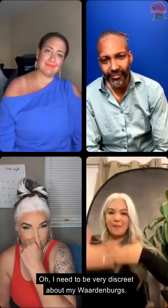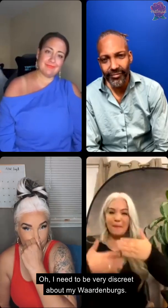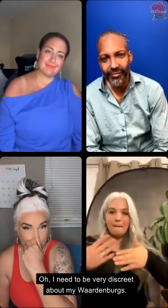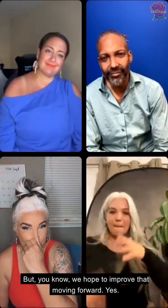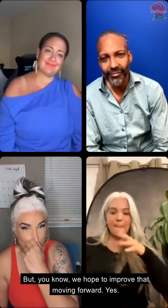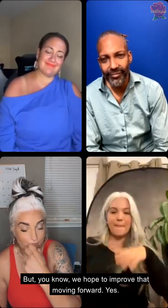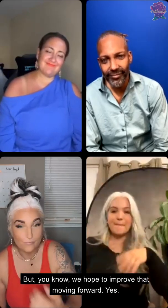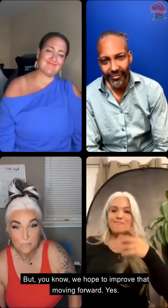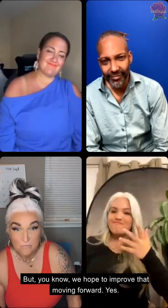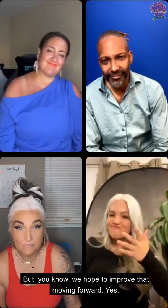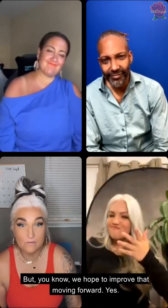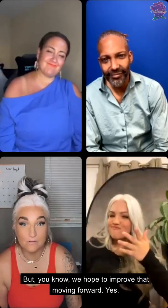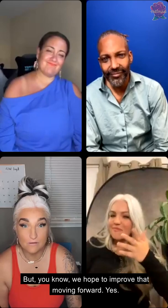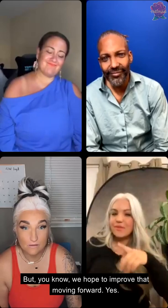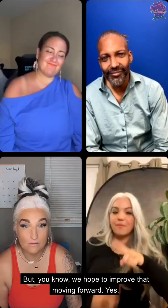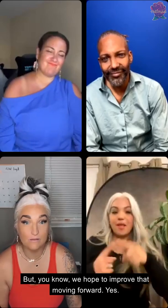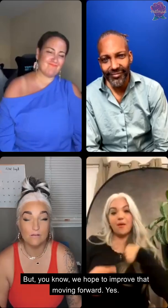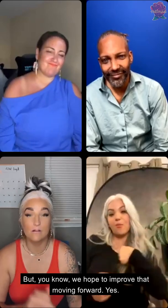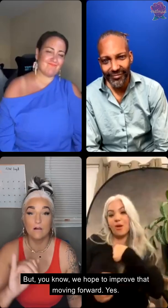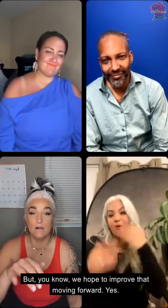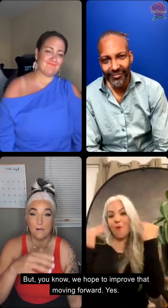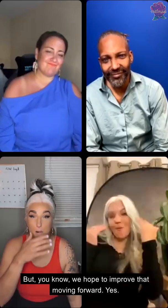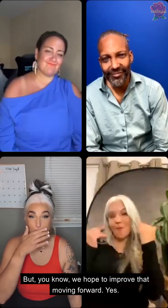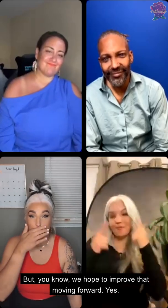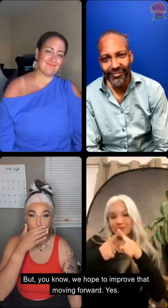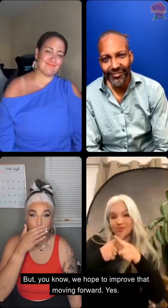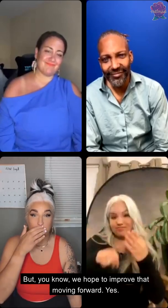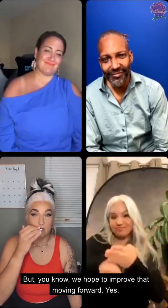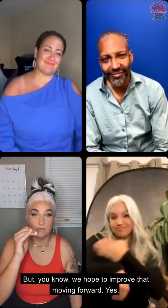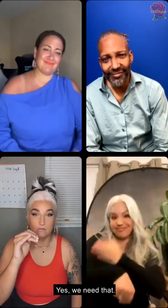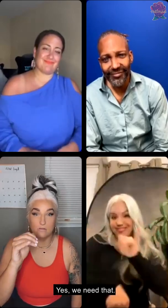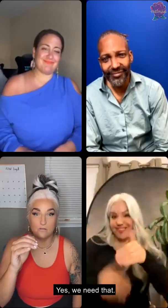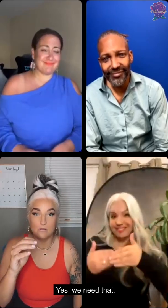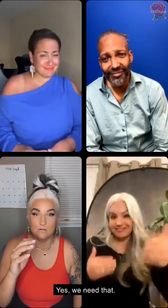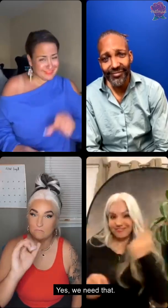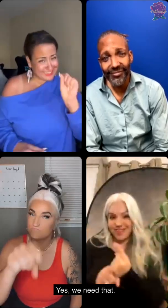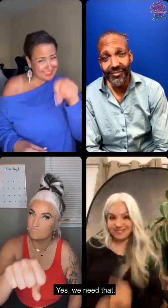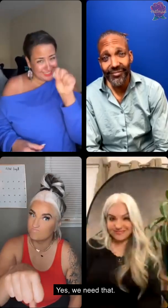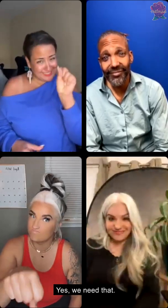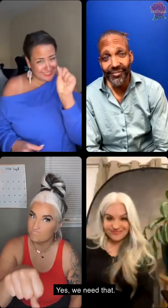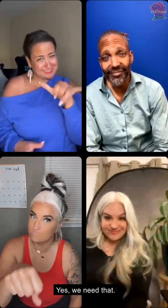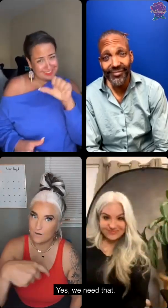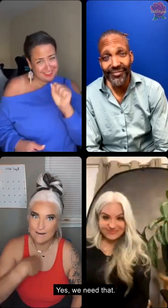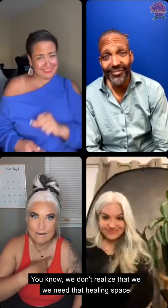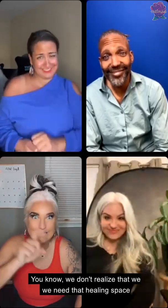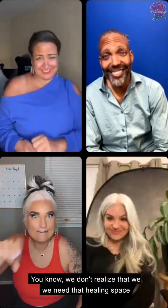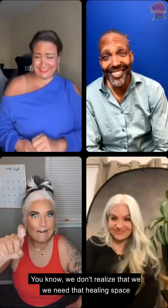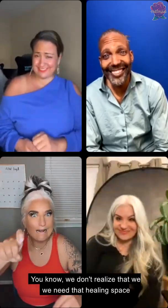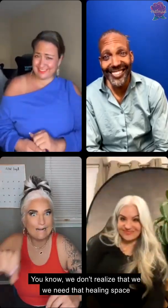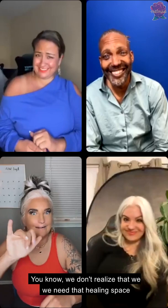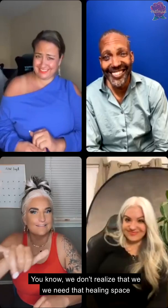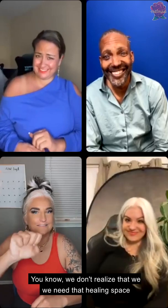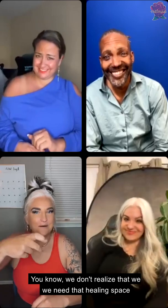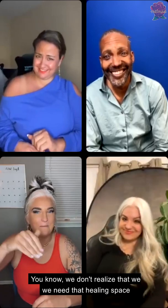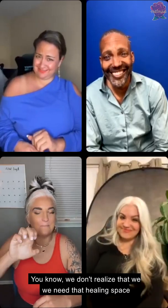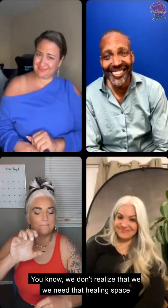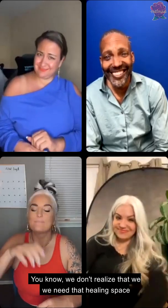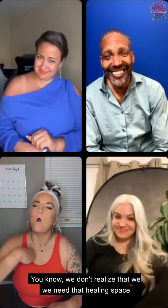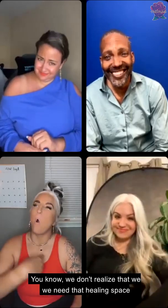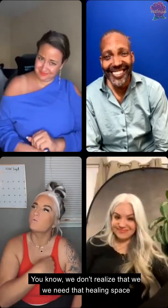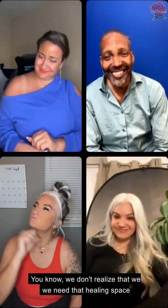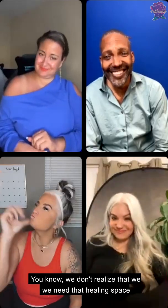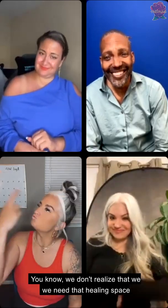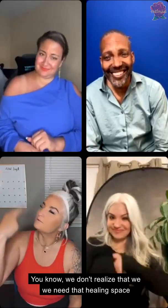my Wardenbergs. But, we hope to improve that moving forward. Yes, yes, we need that. We